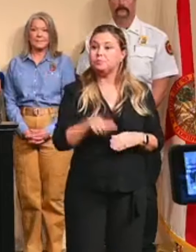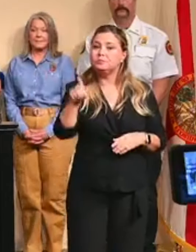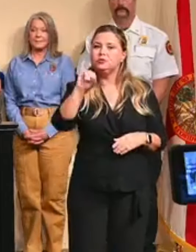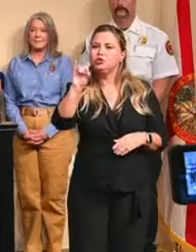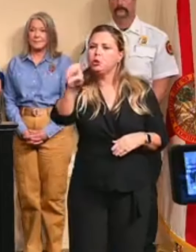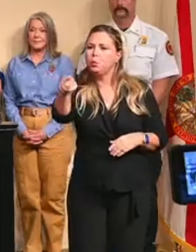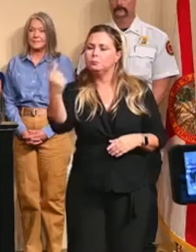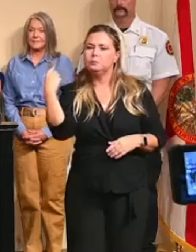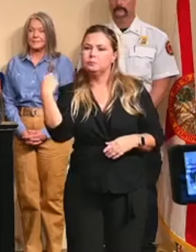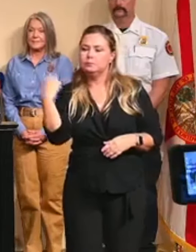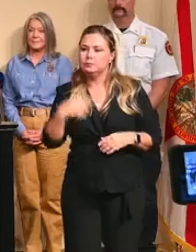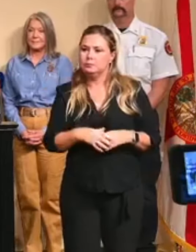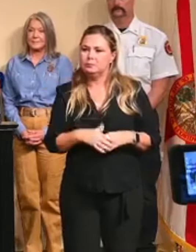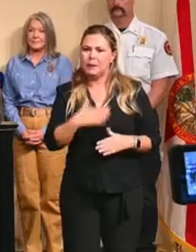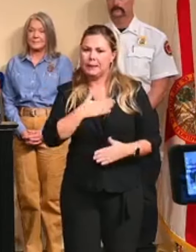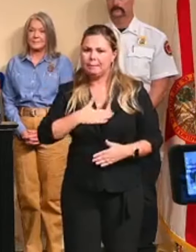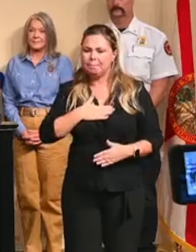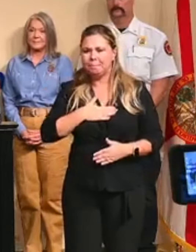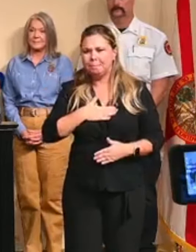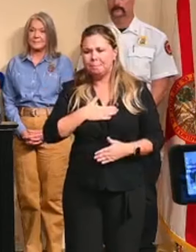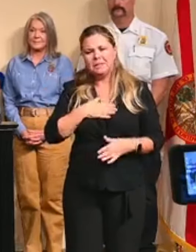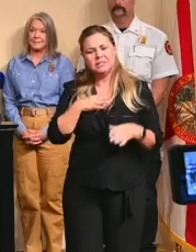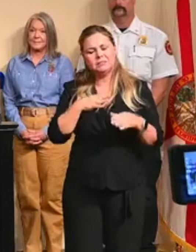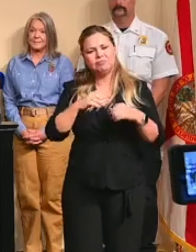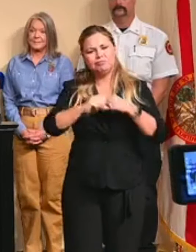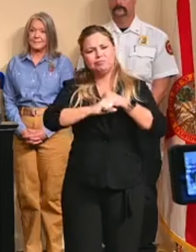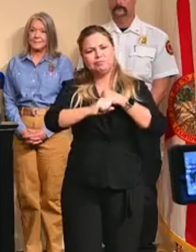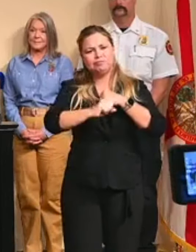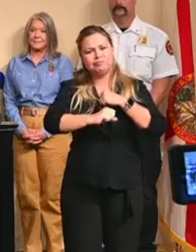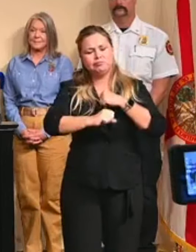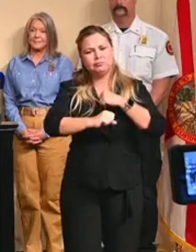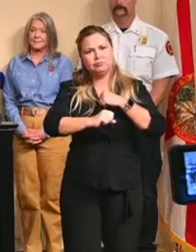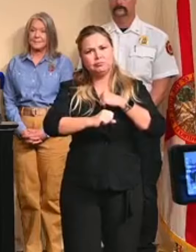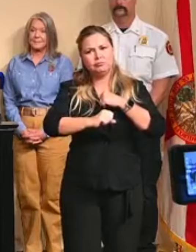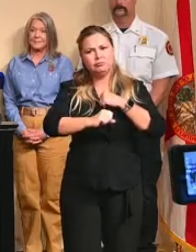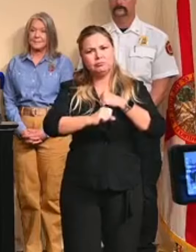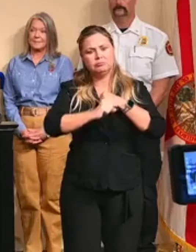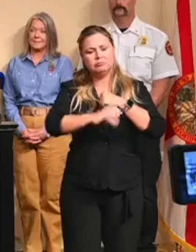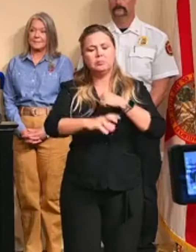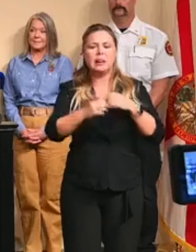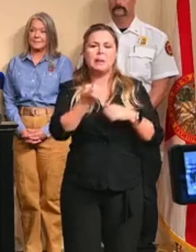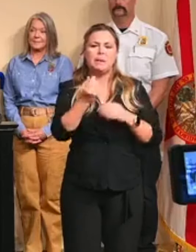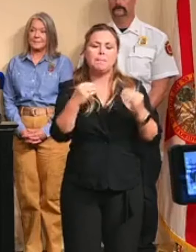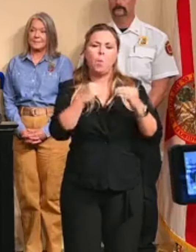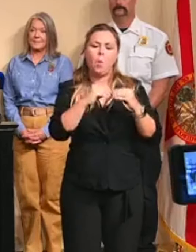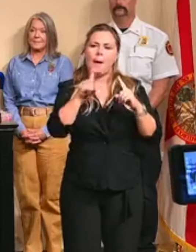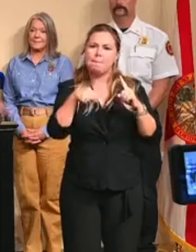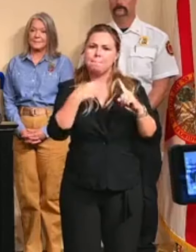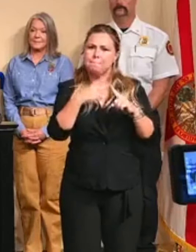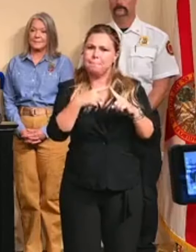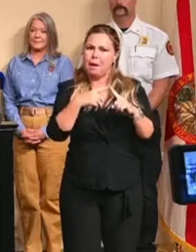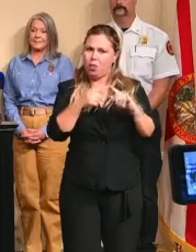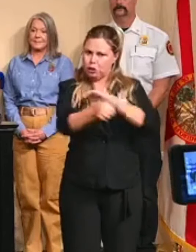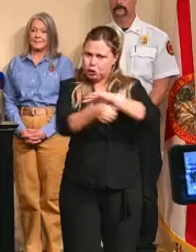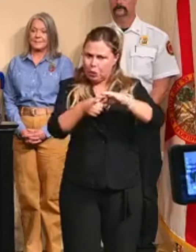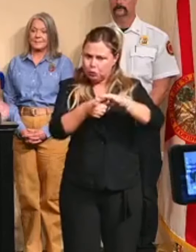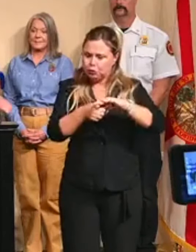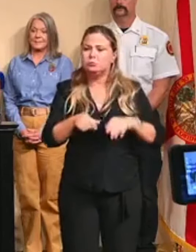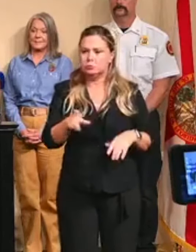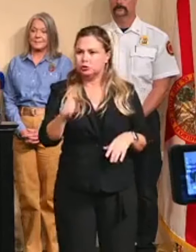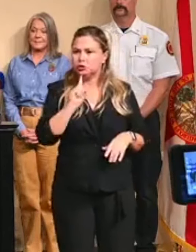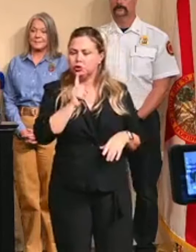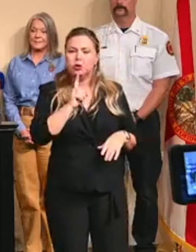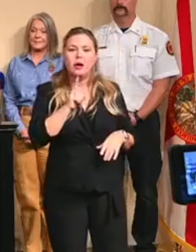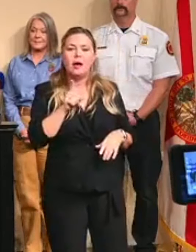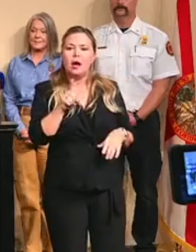Joe, please elaborate a little bit more about the shelters, please. Absolutely.